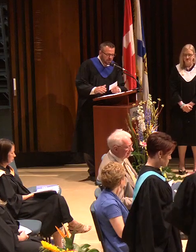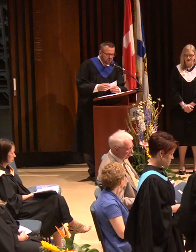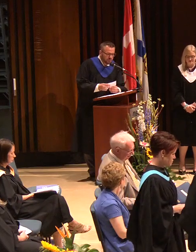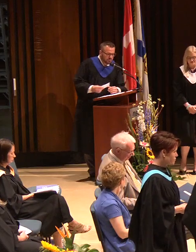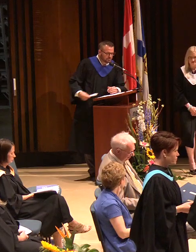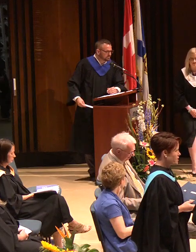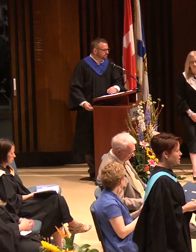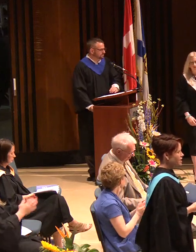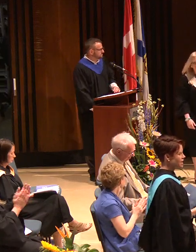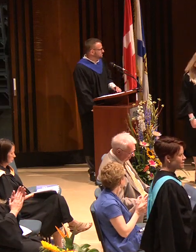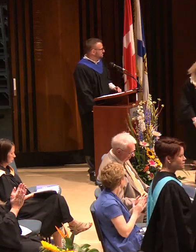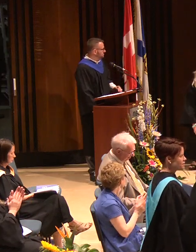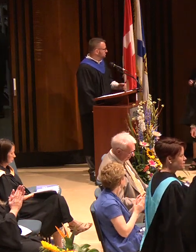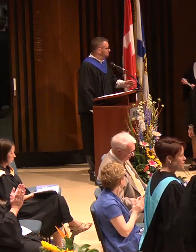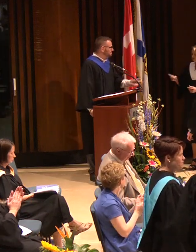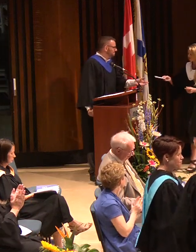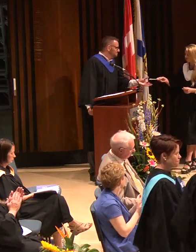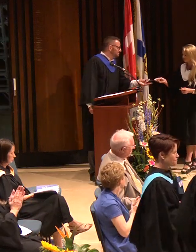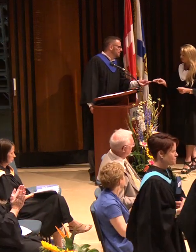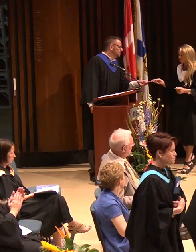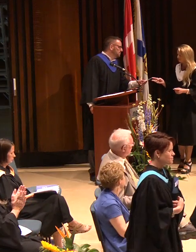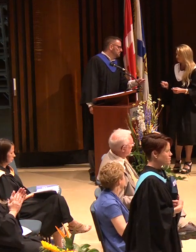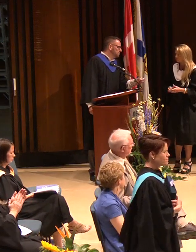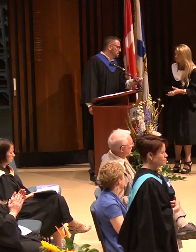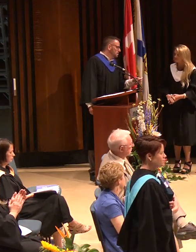Catherine Baristow.